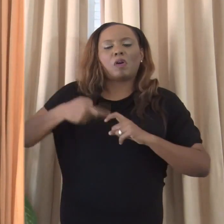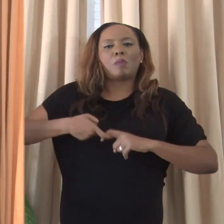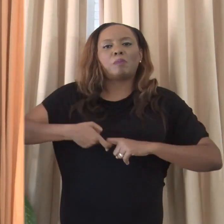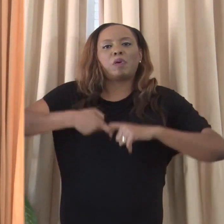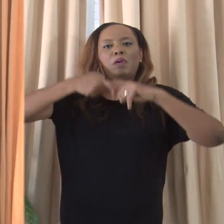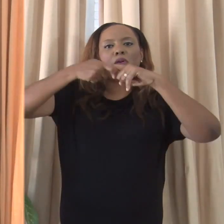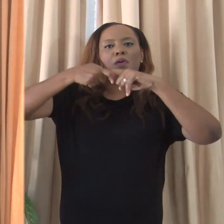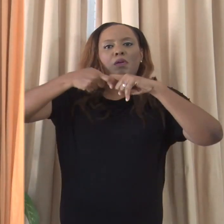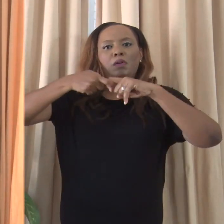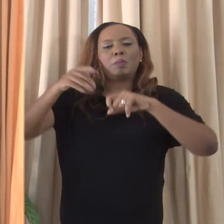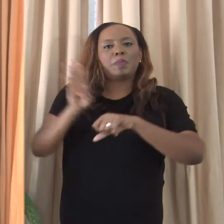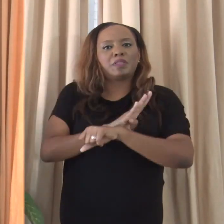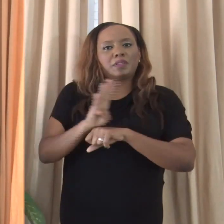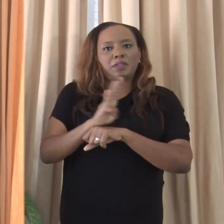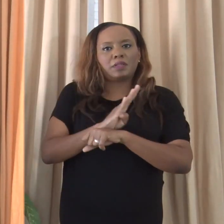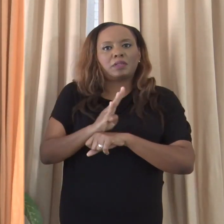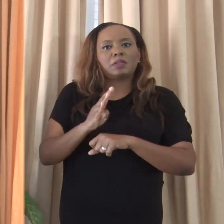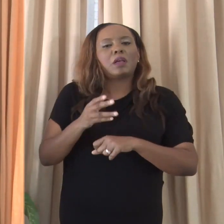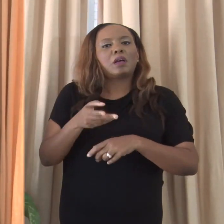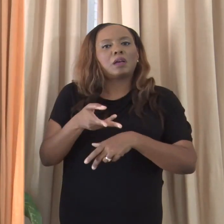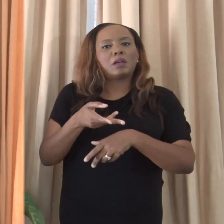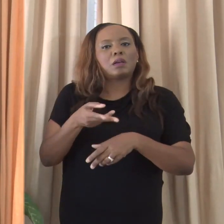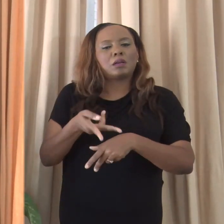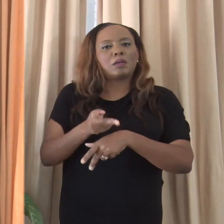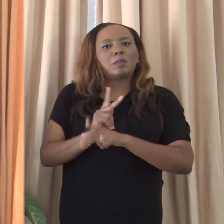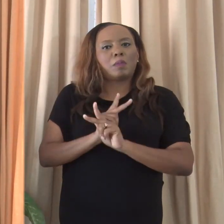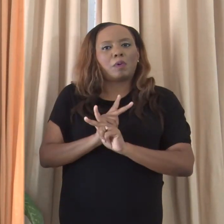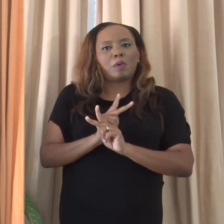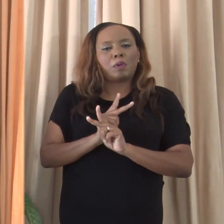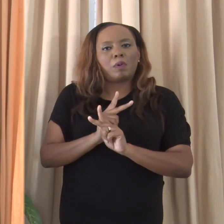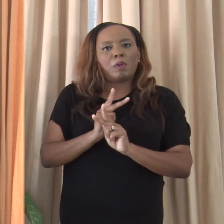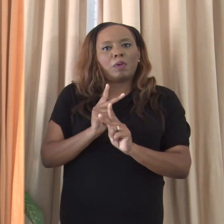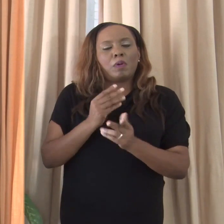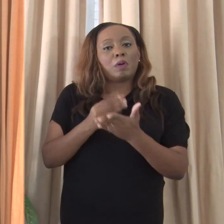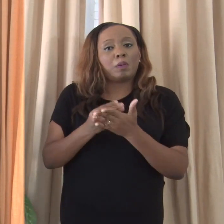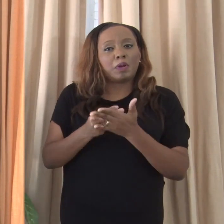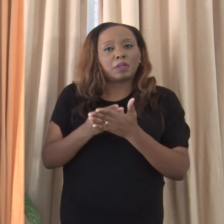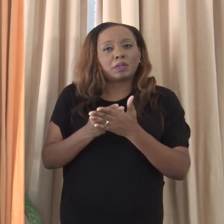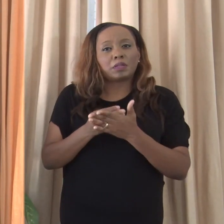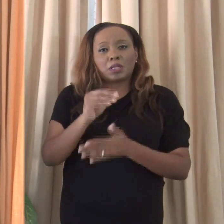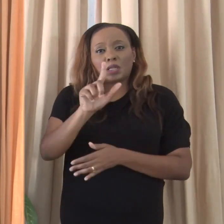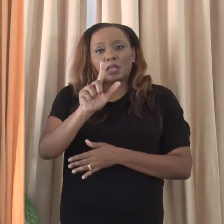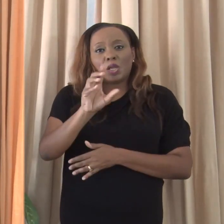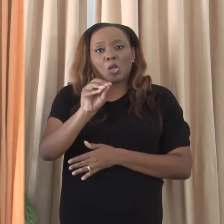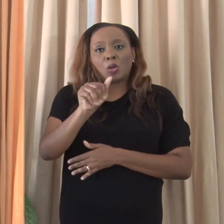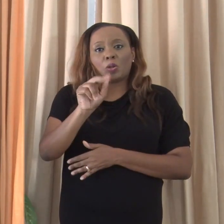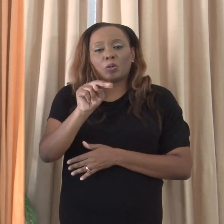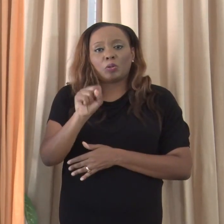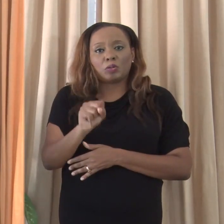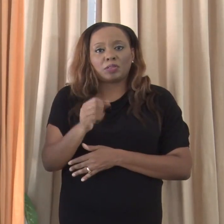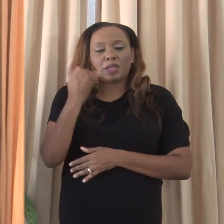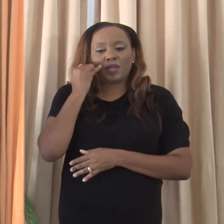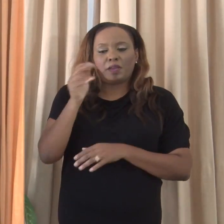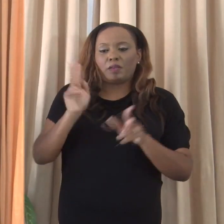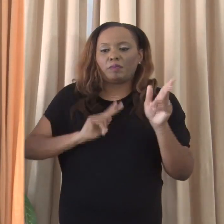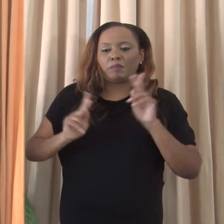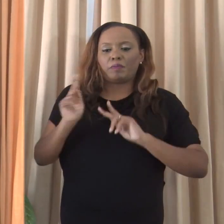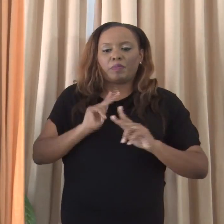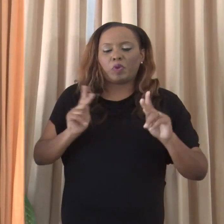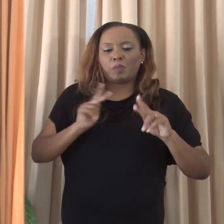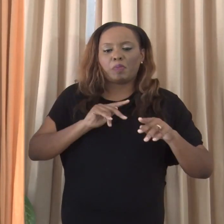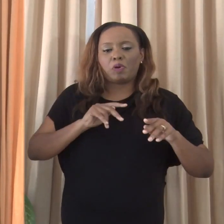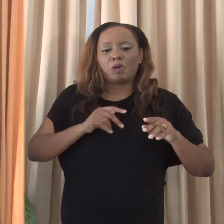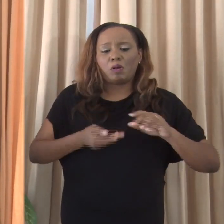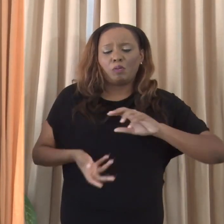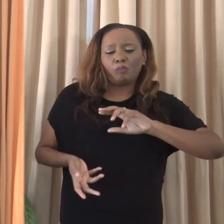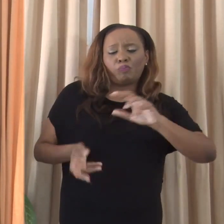for businesses which have indicated that or demonstrated that they are suffering as a result of the